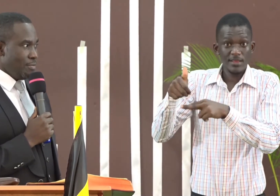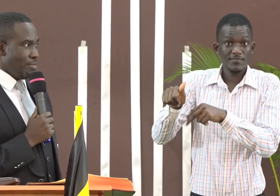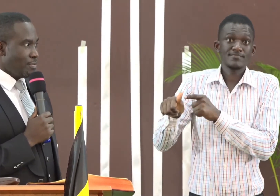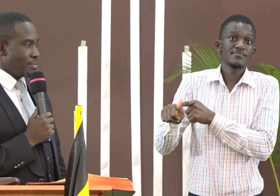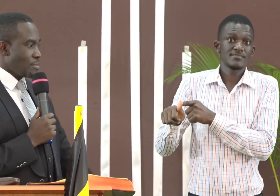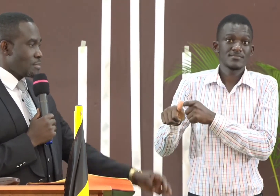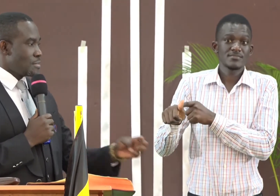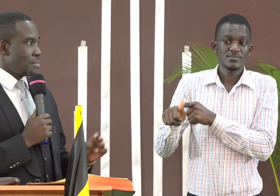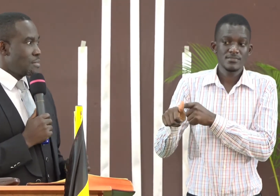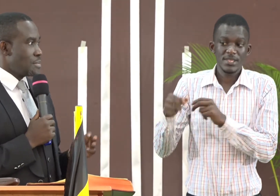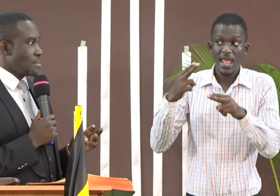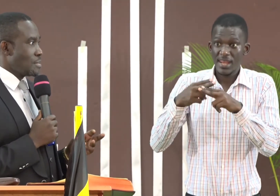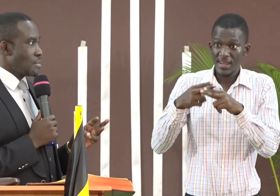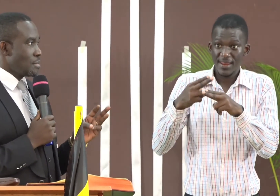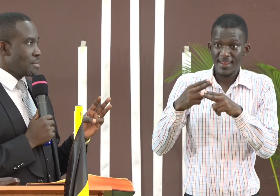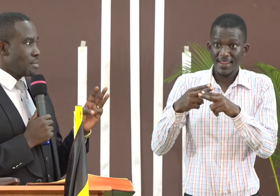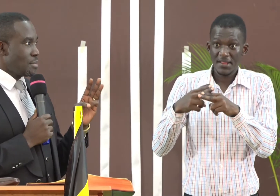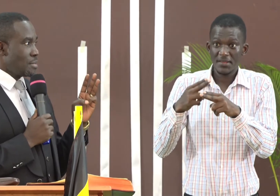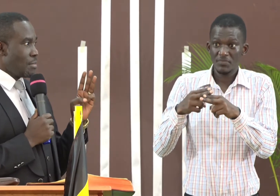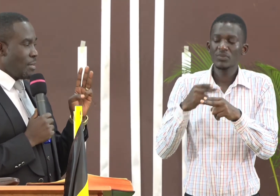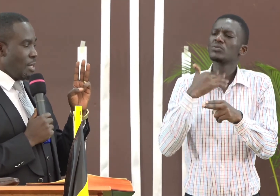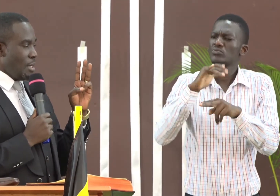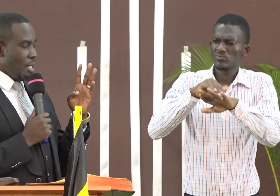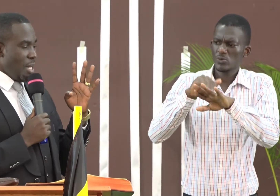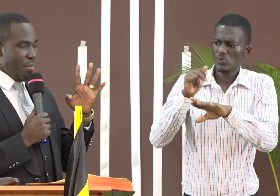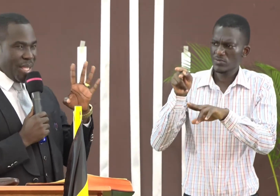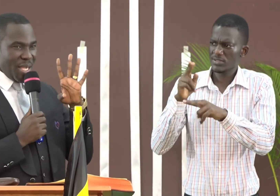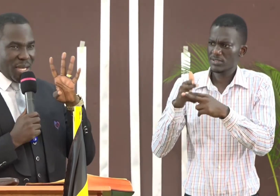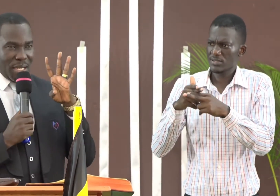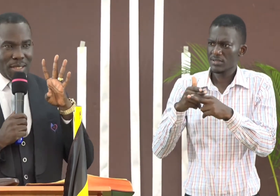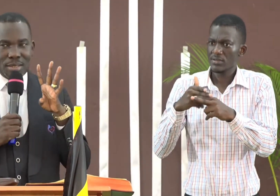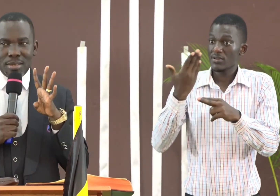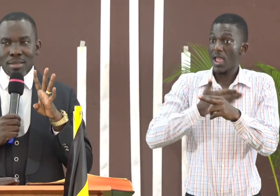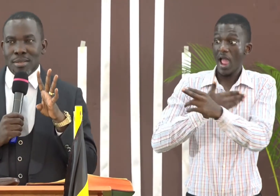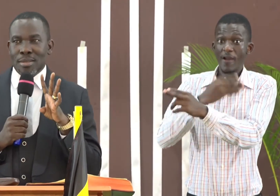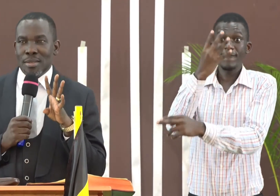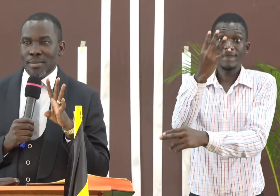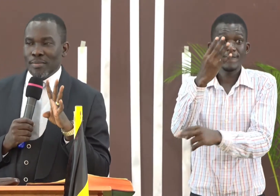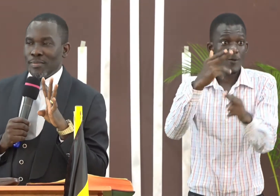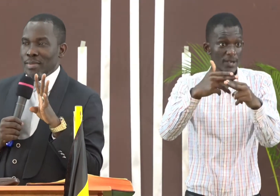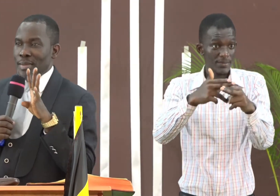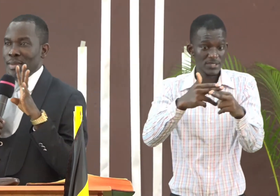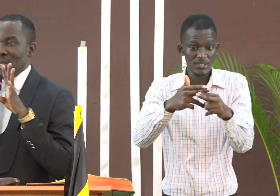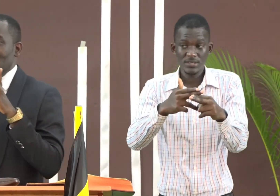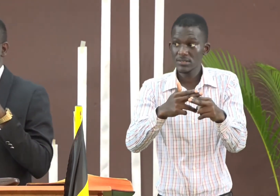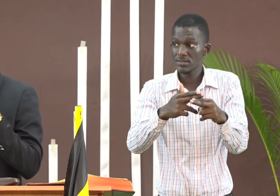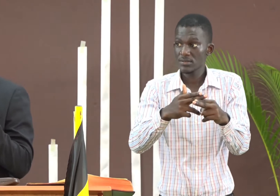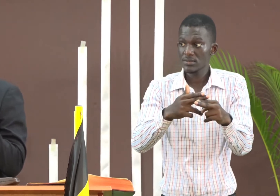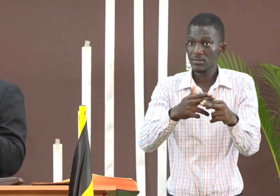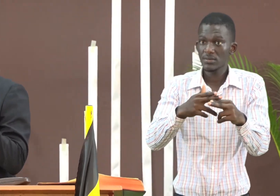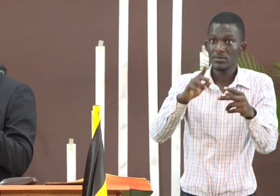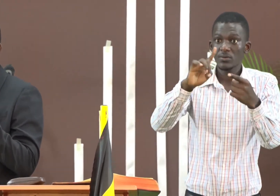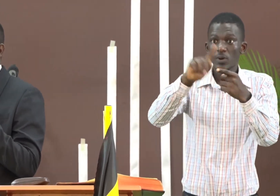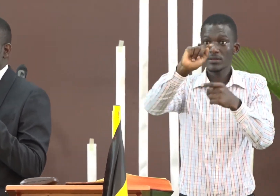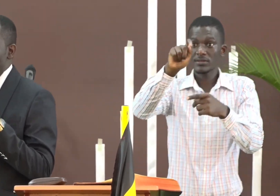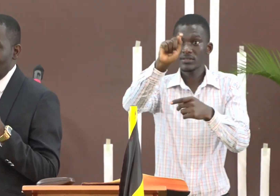I got another name that I want you to call me from today. Nina amanyana. I have four names.